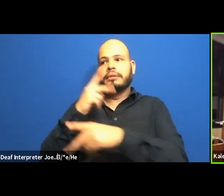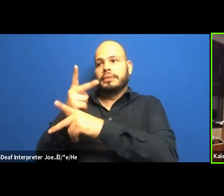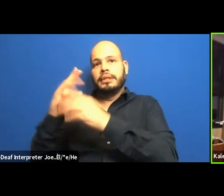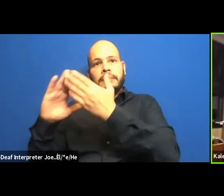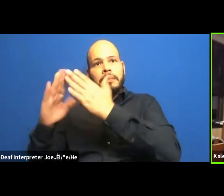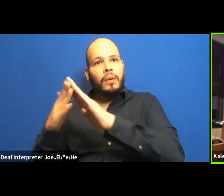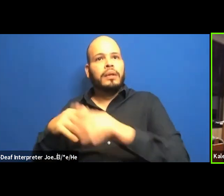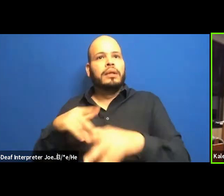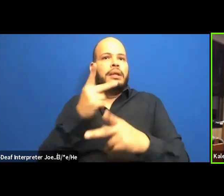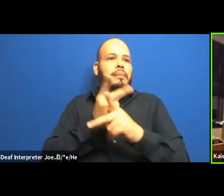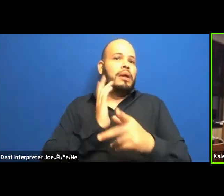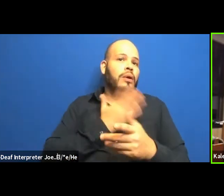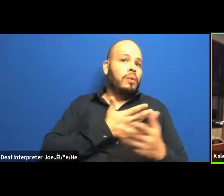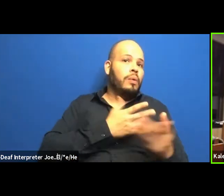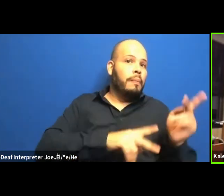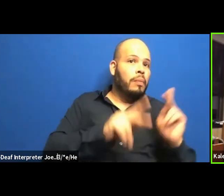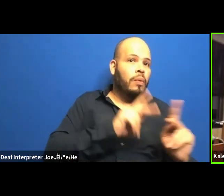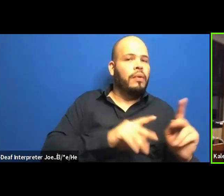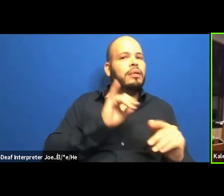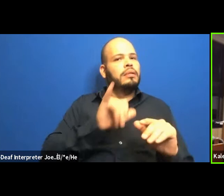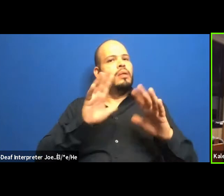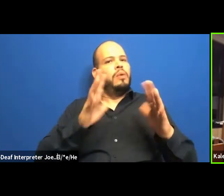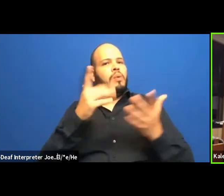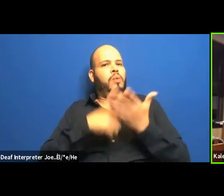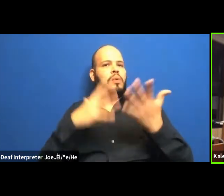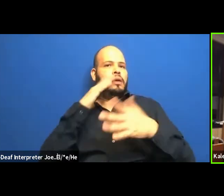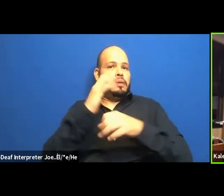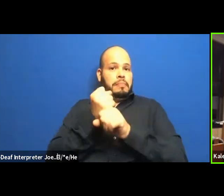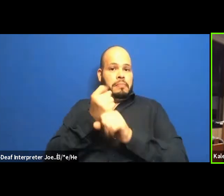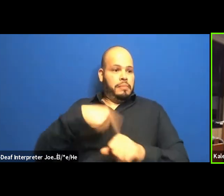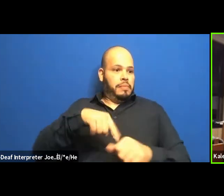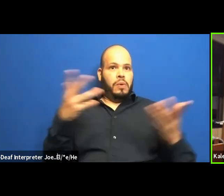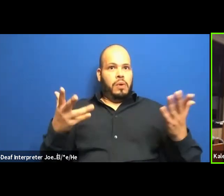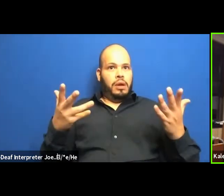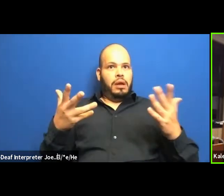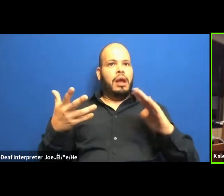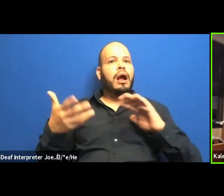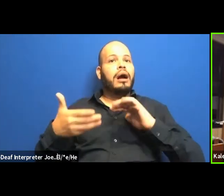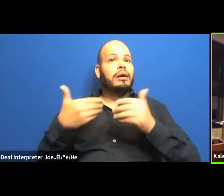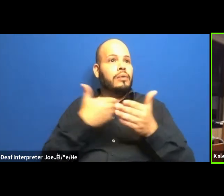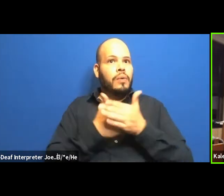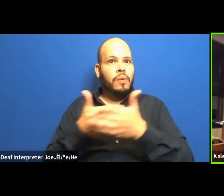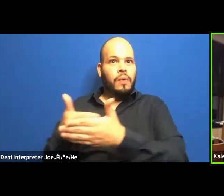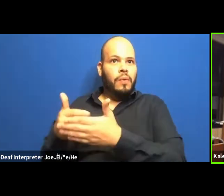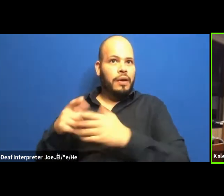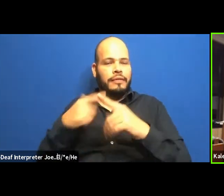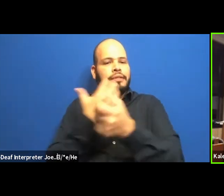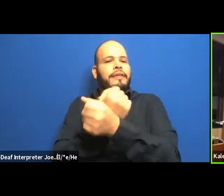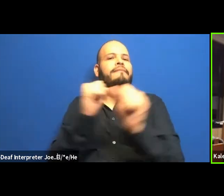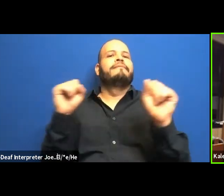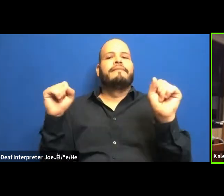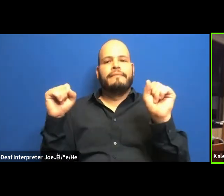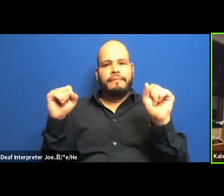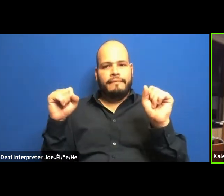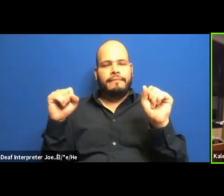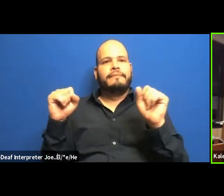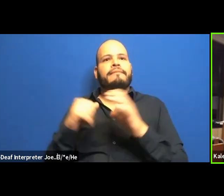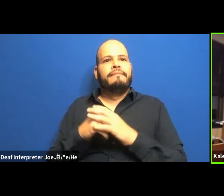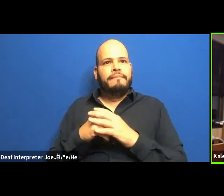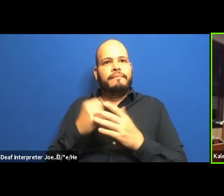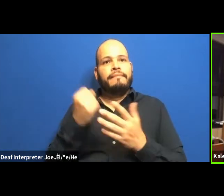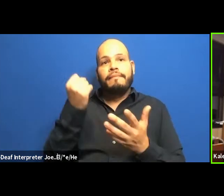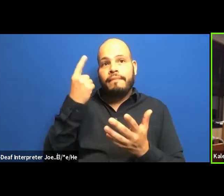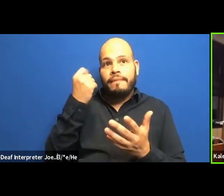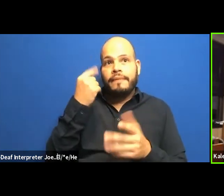I think that for educators, I definitely want educators to really reflect on how they've shown up